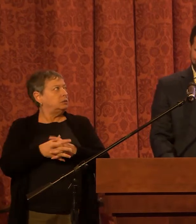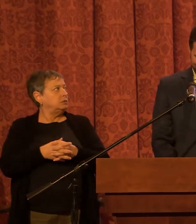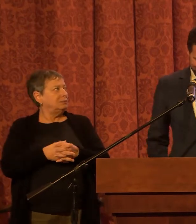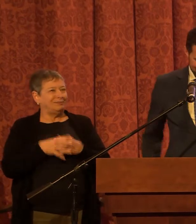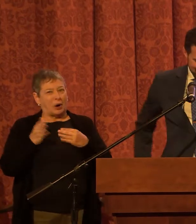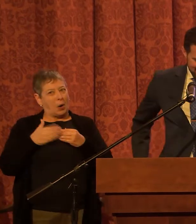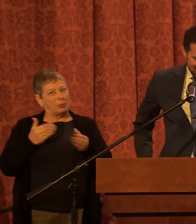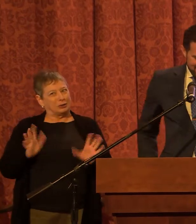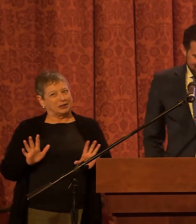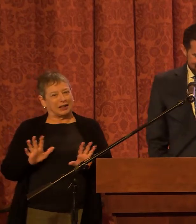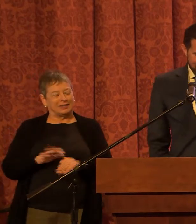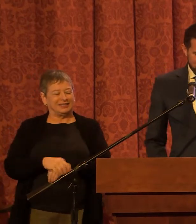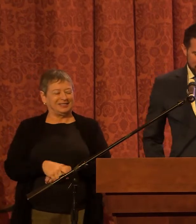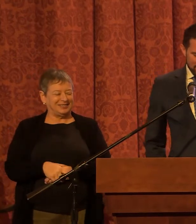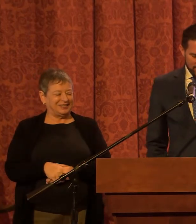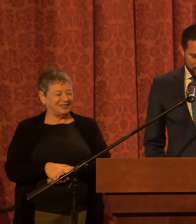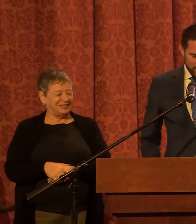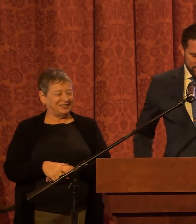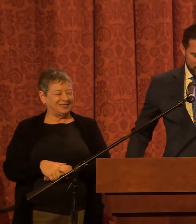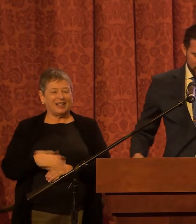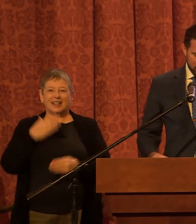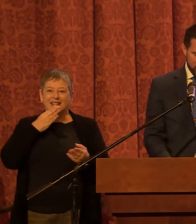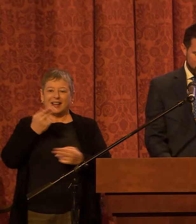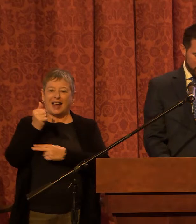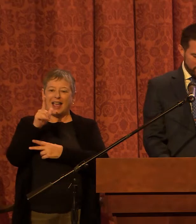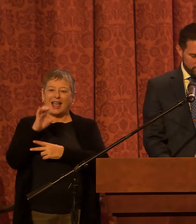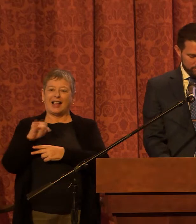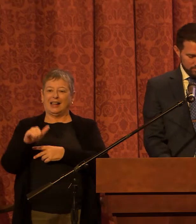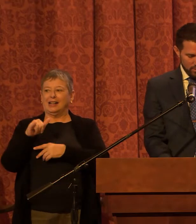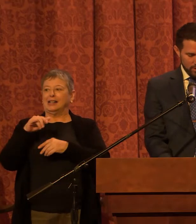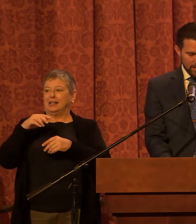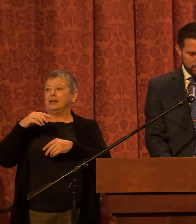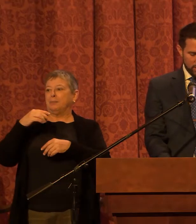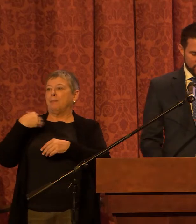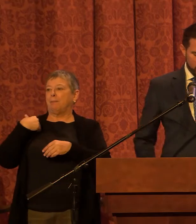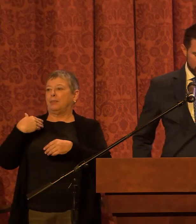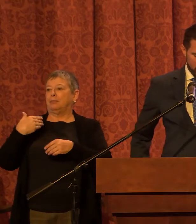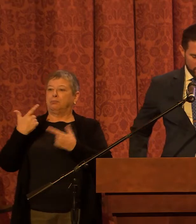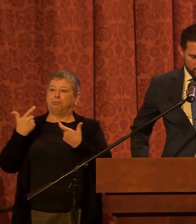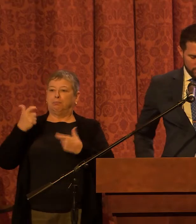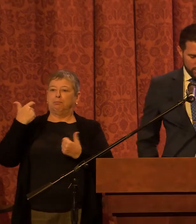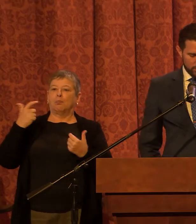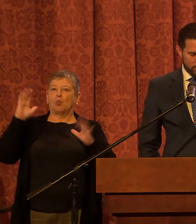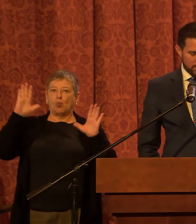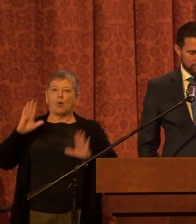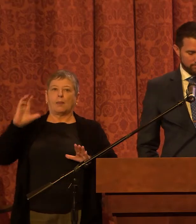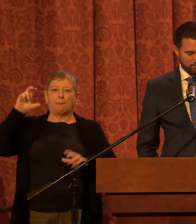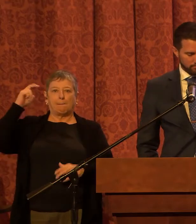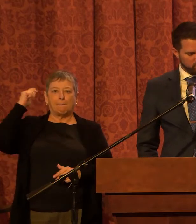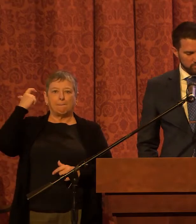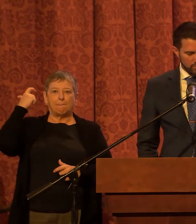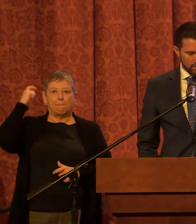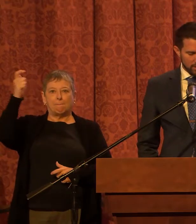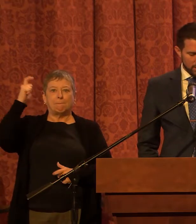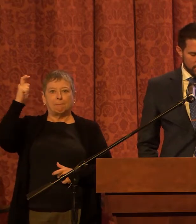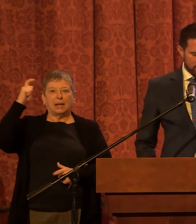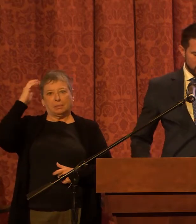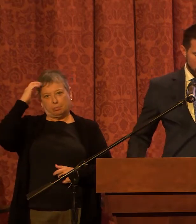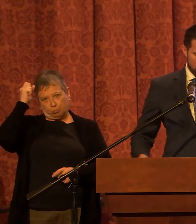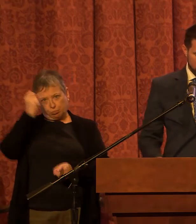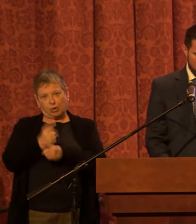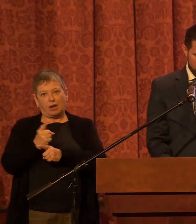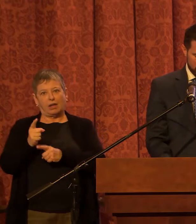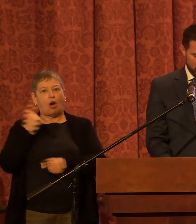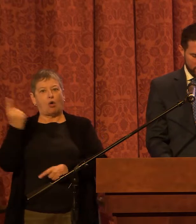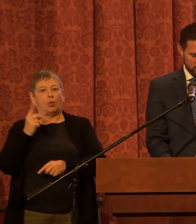Almost done. Thank you, Hadley, for being an amazing big brother. When Hadley played sports, he always wore the number 3. Danielle never